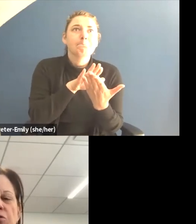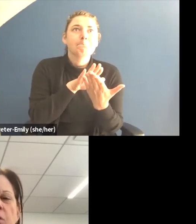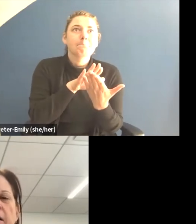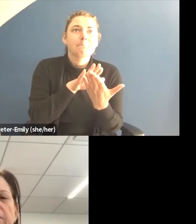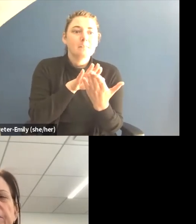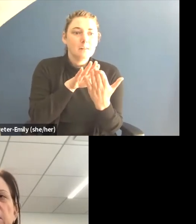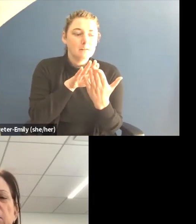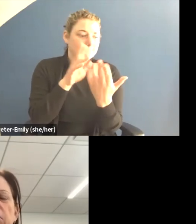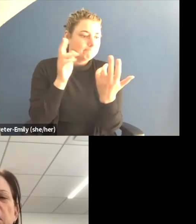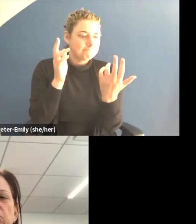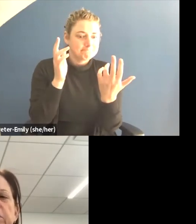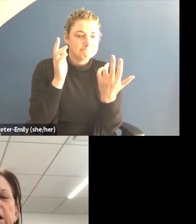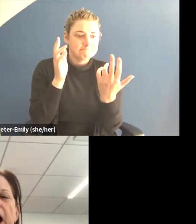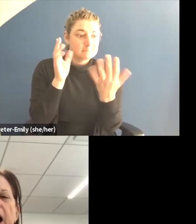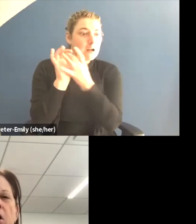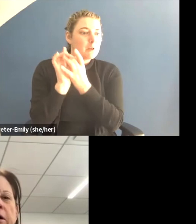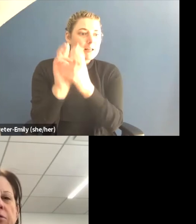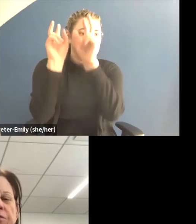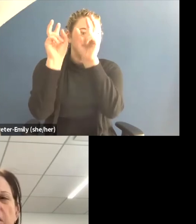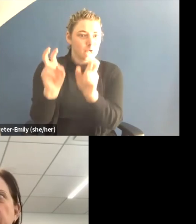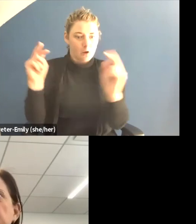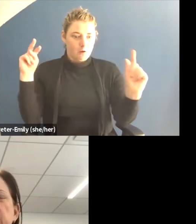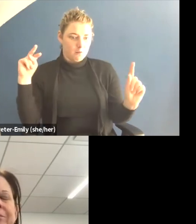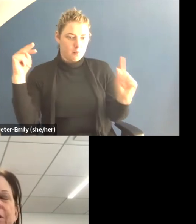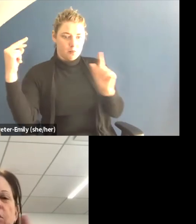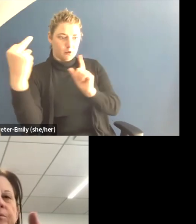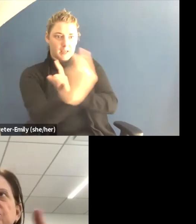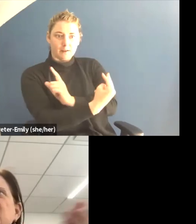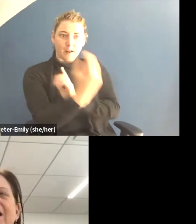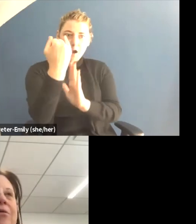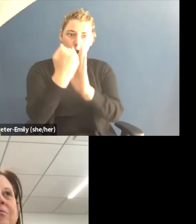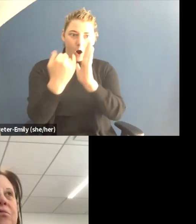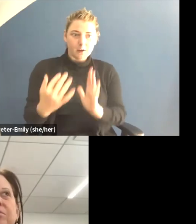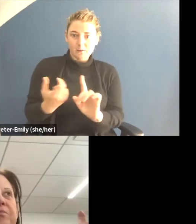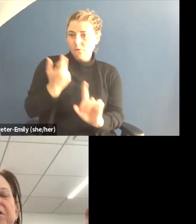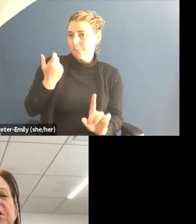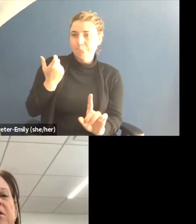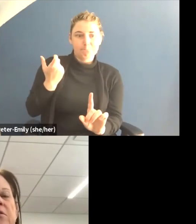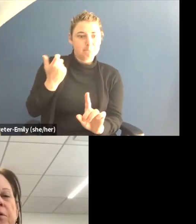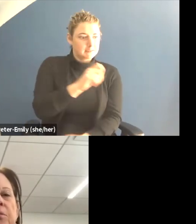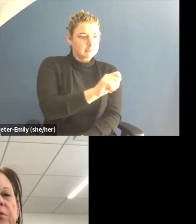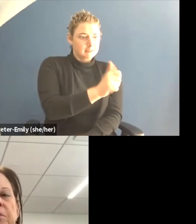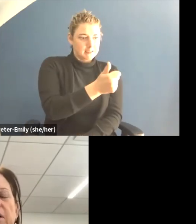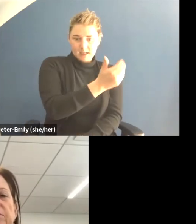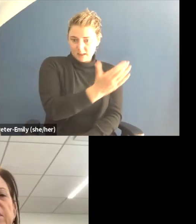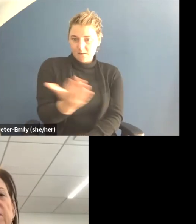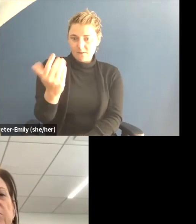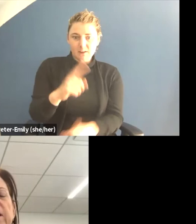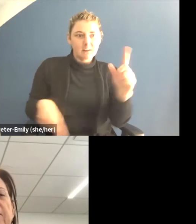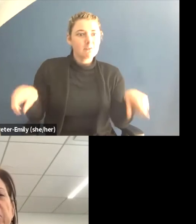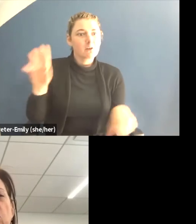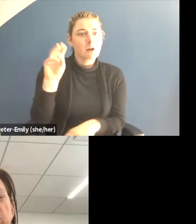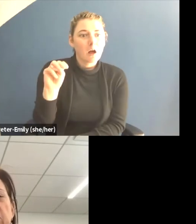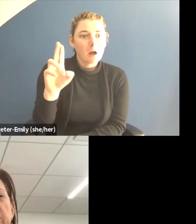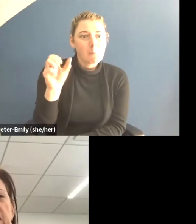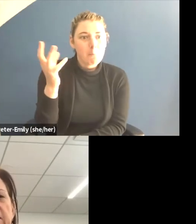an issue of looking at artists from, you know, 10 to 15 different Muslim countries and